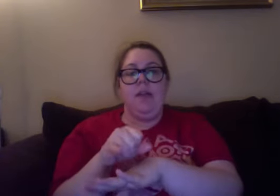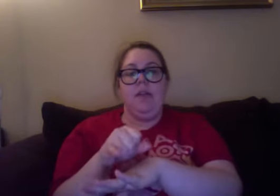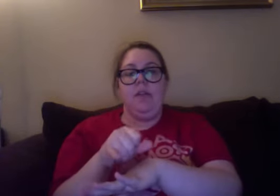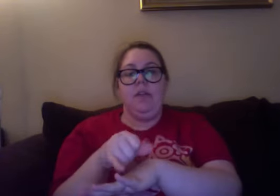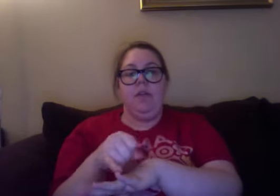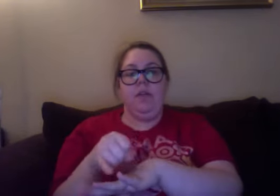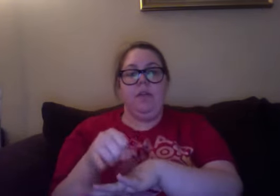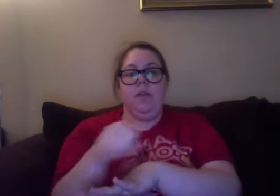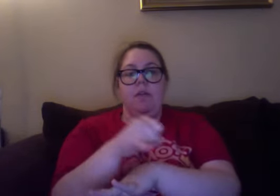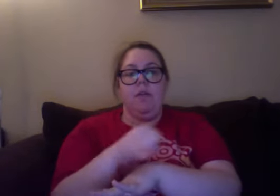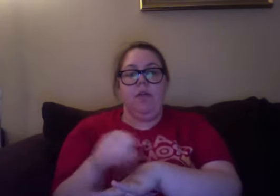Island,